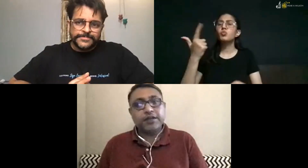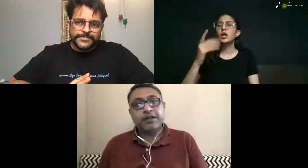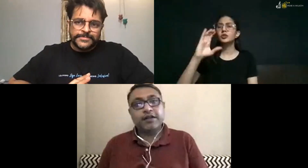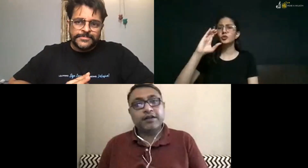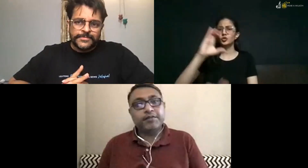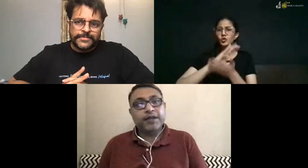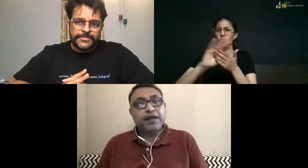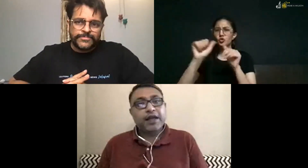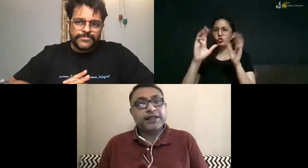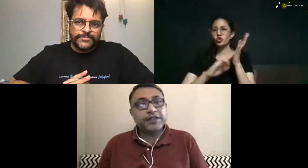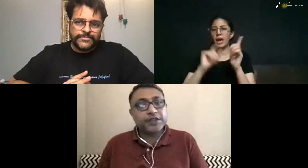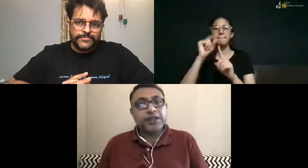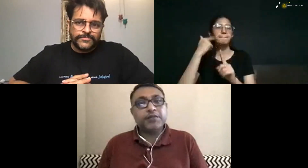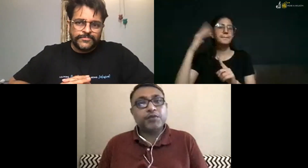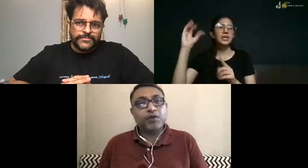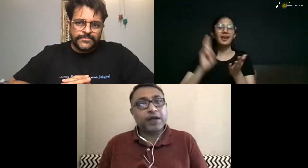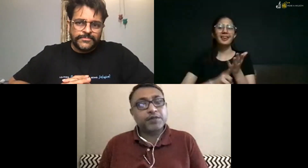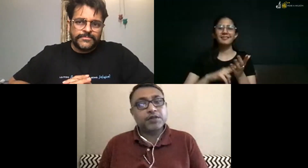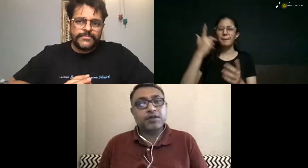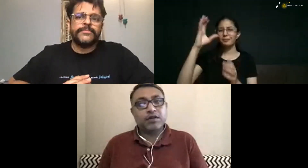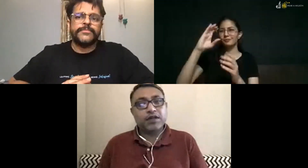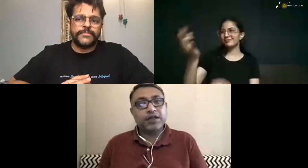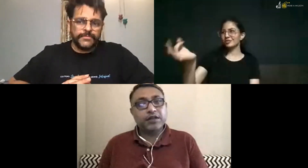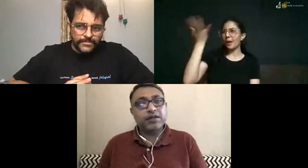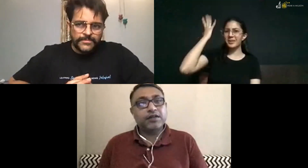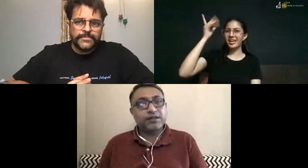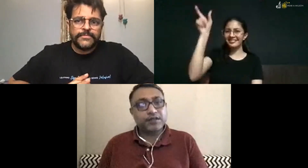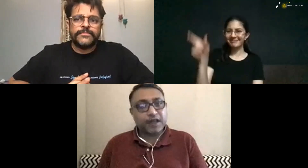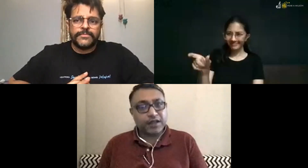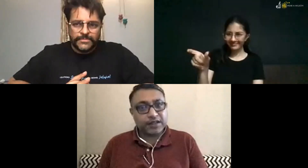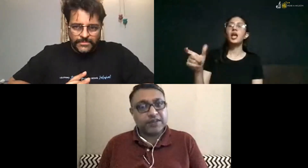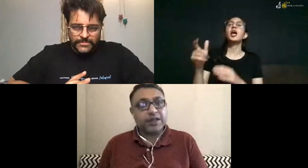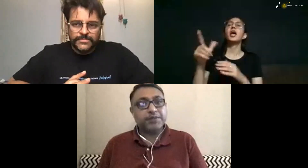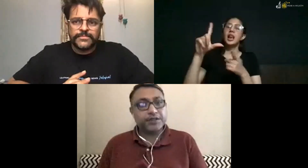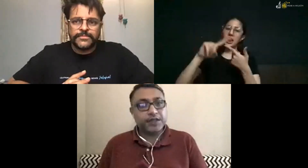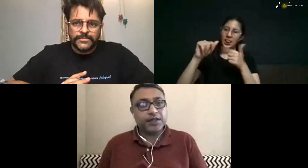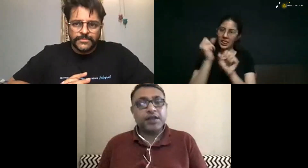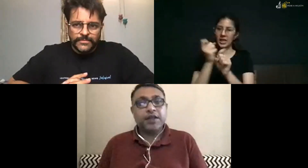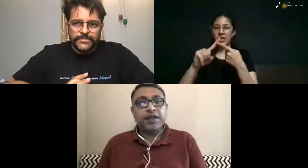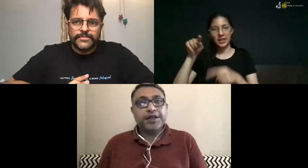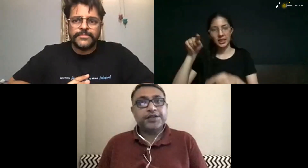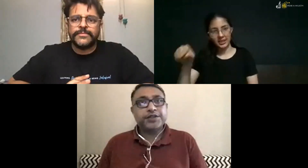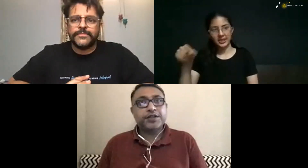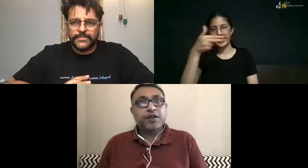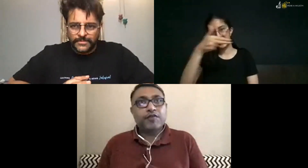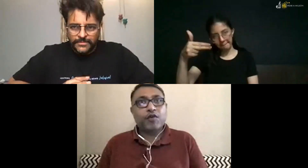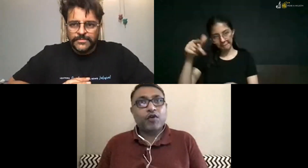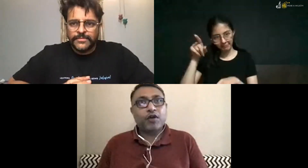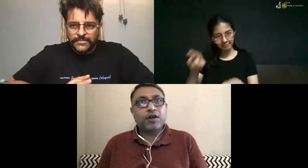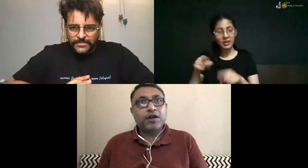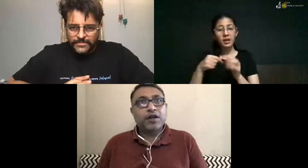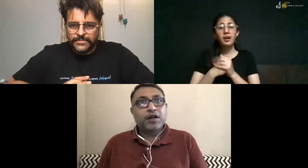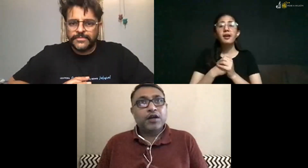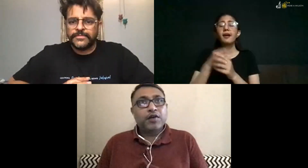right? Essentially, the programs in in the Champions League is